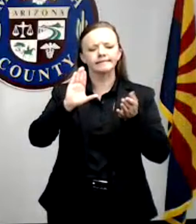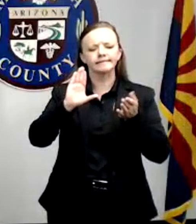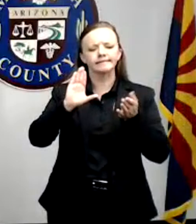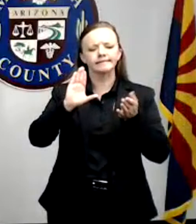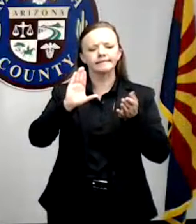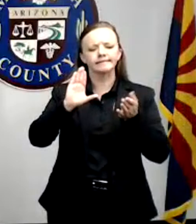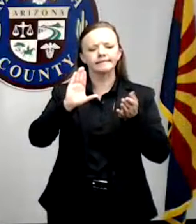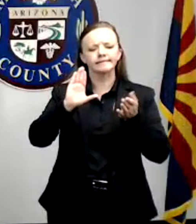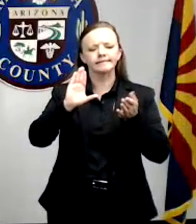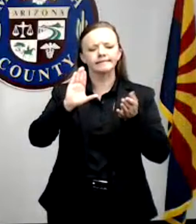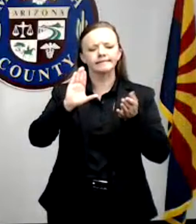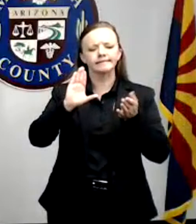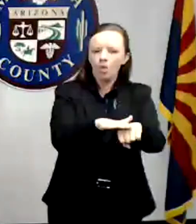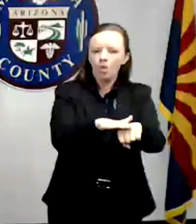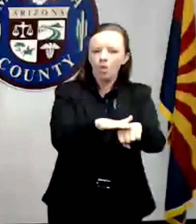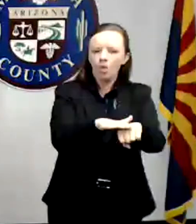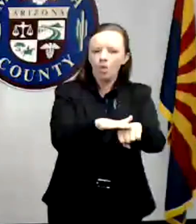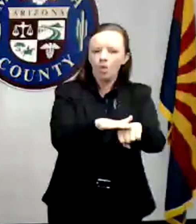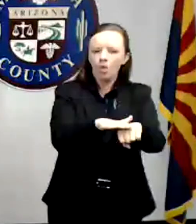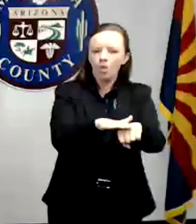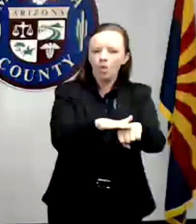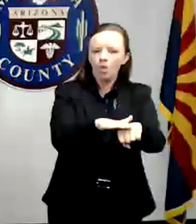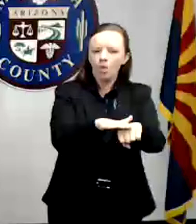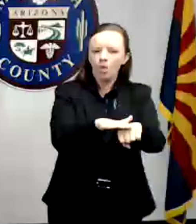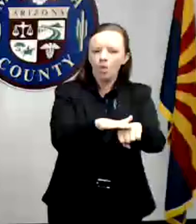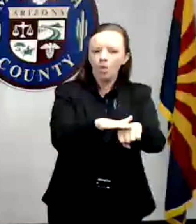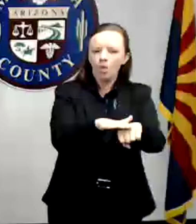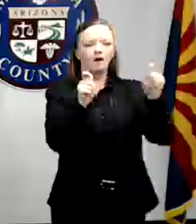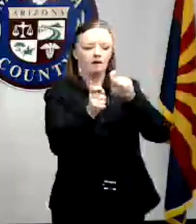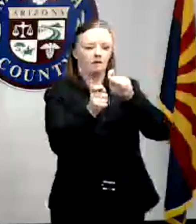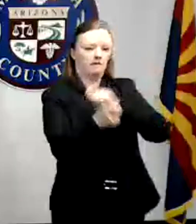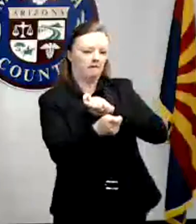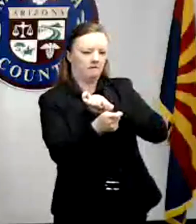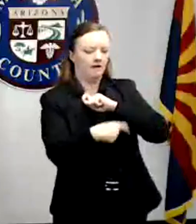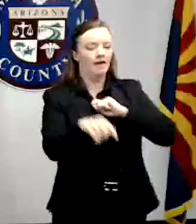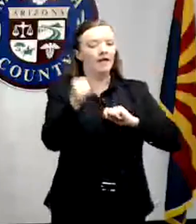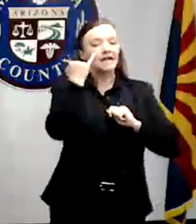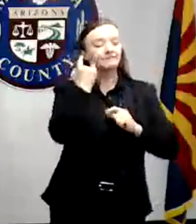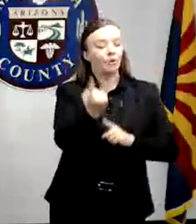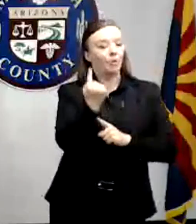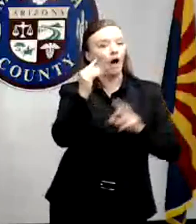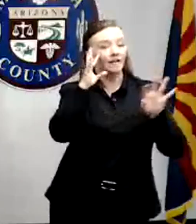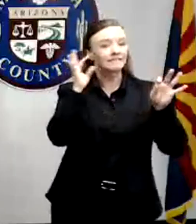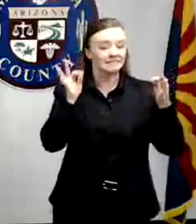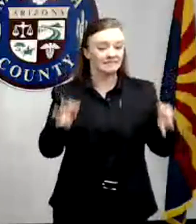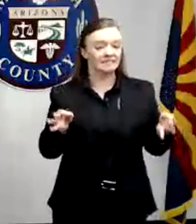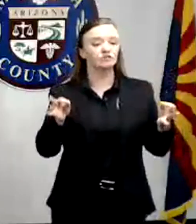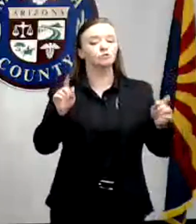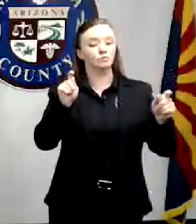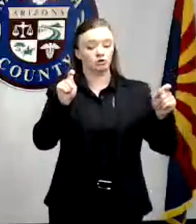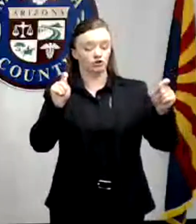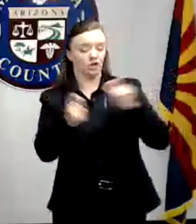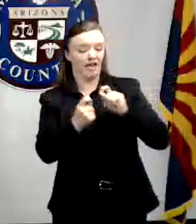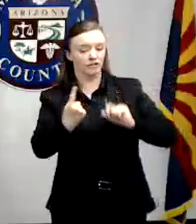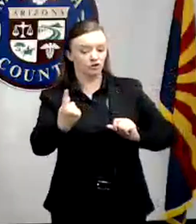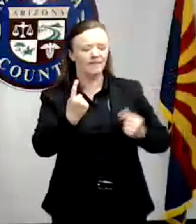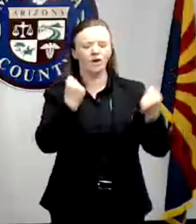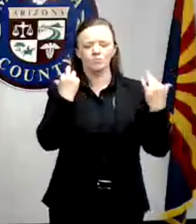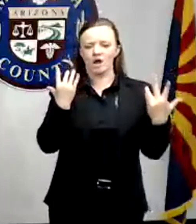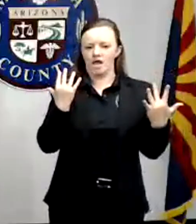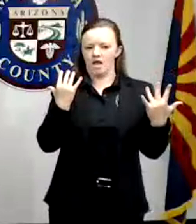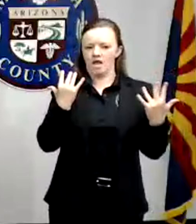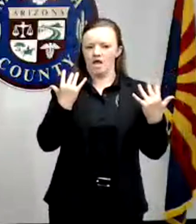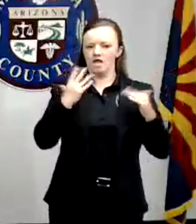and that once you make one decision to pull back on something, you wait, and you wait at least 2 to